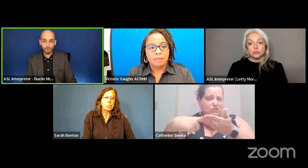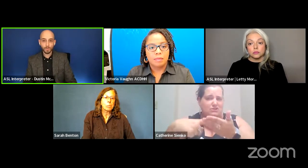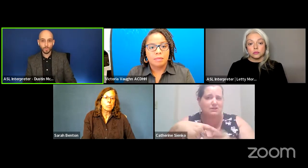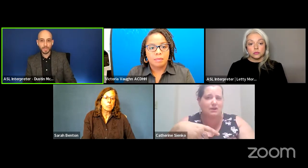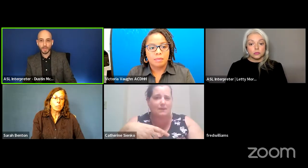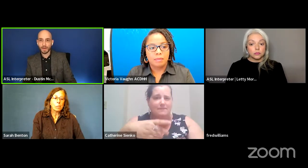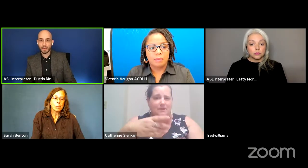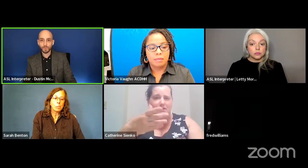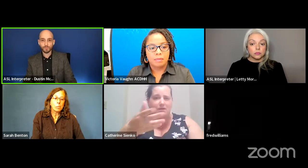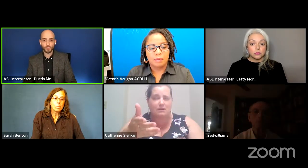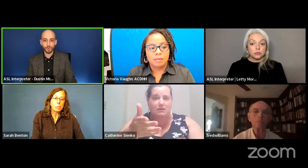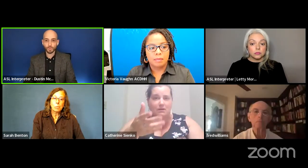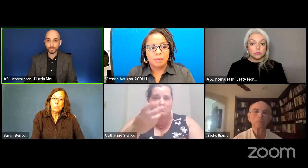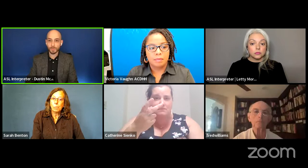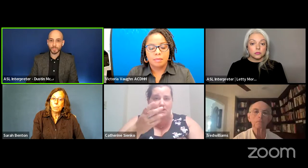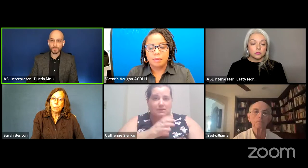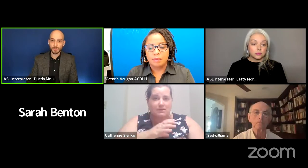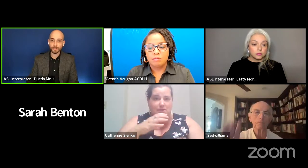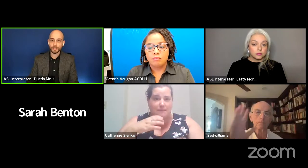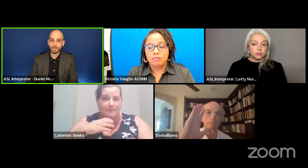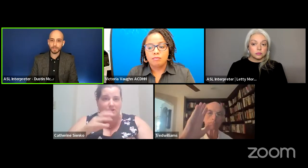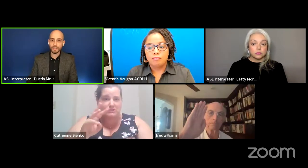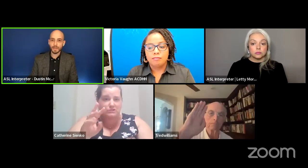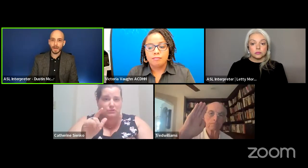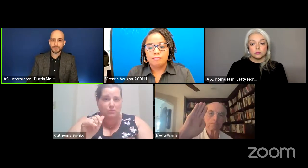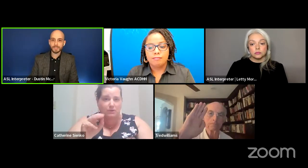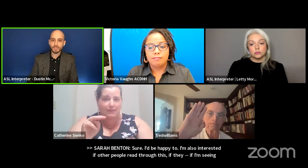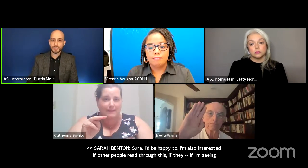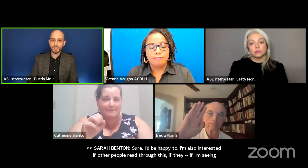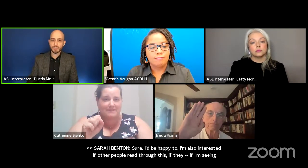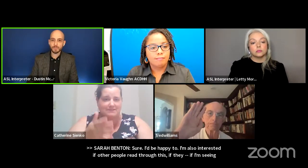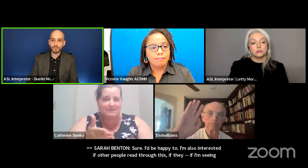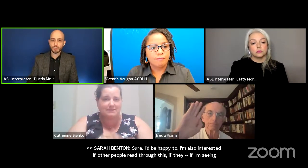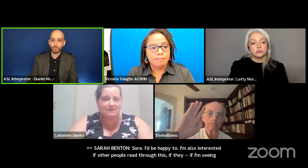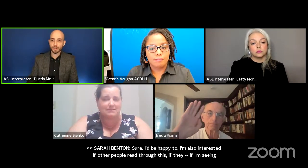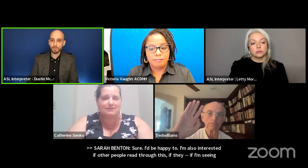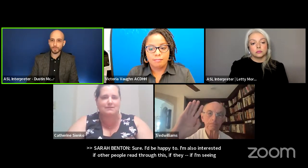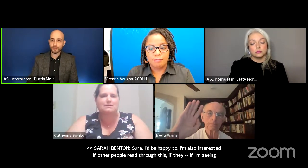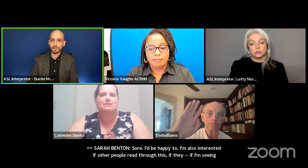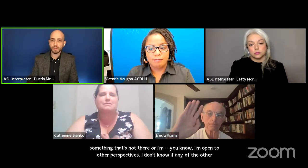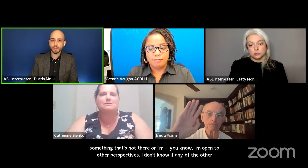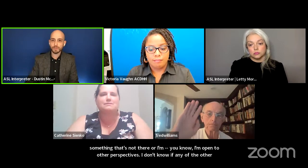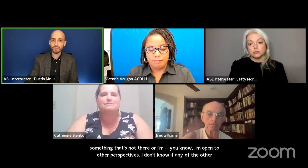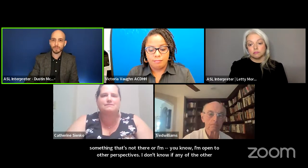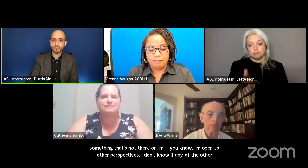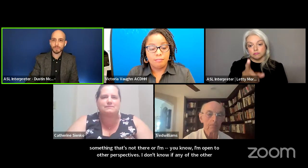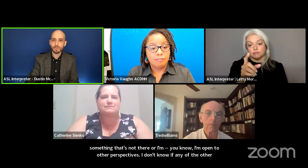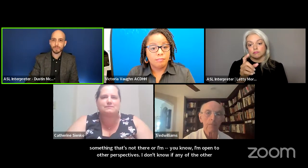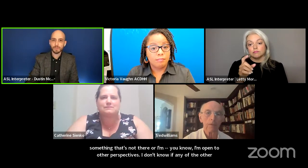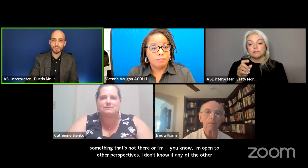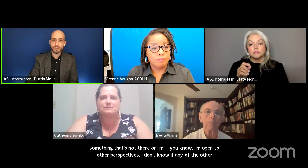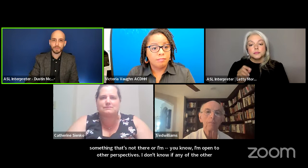Okay, we can move forward with some discussion. I see Commissioner Williams.